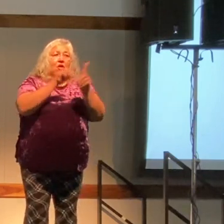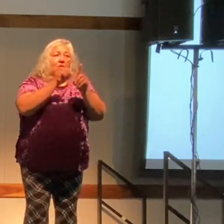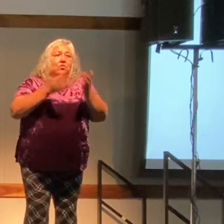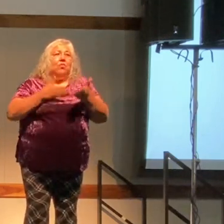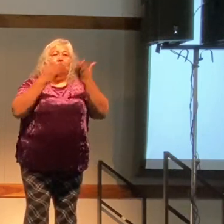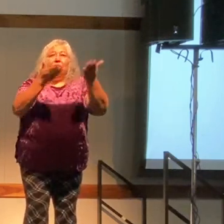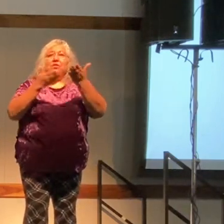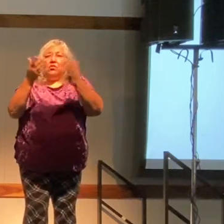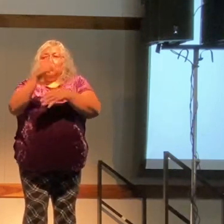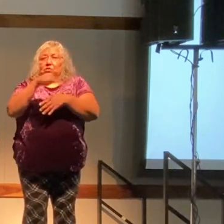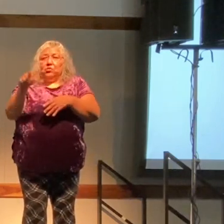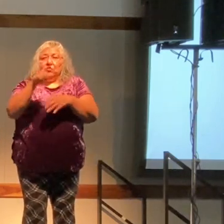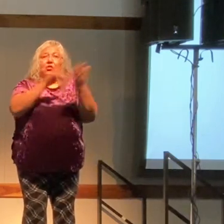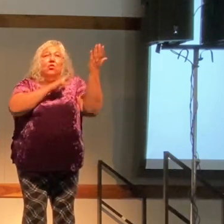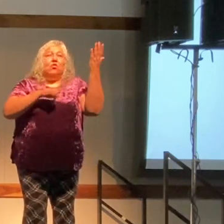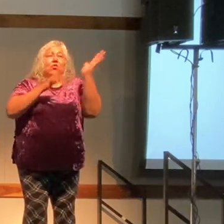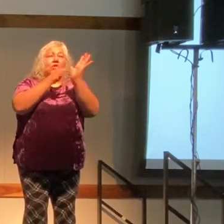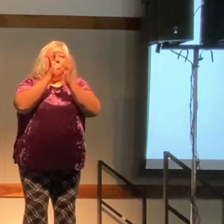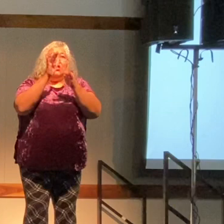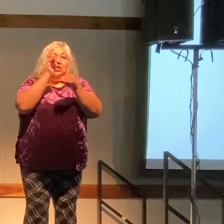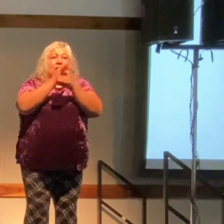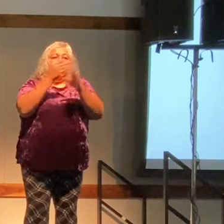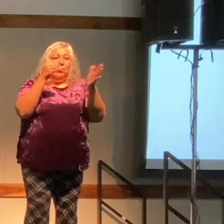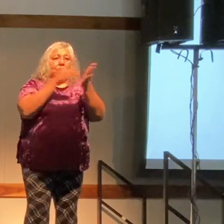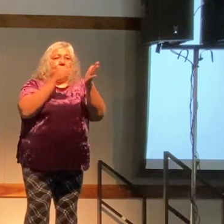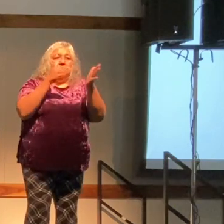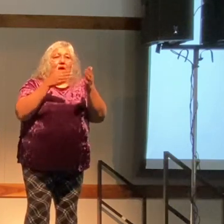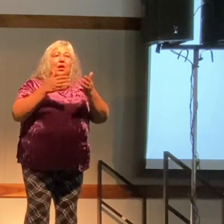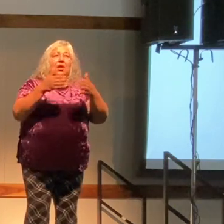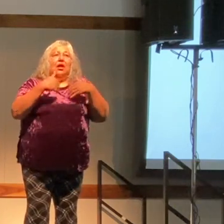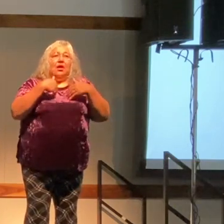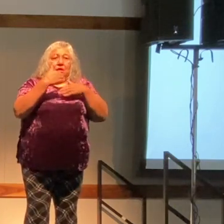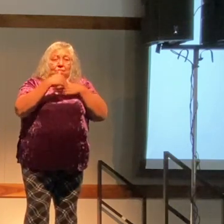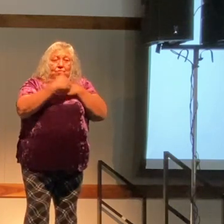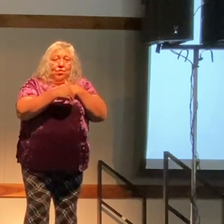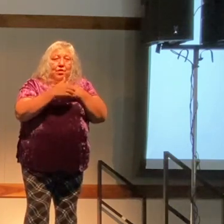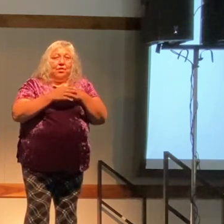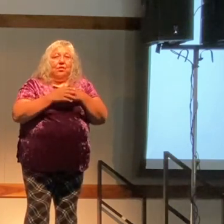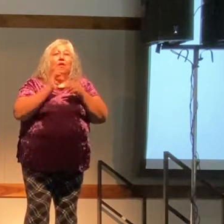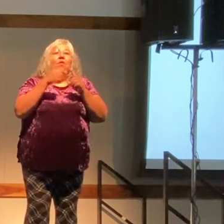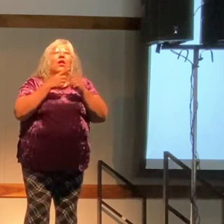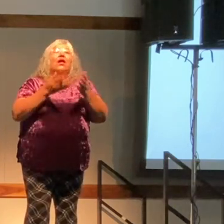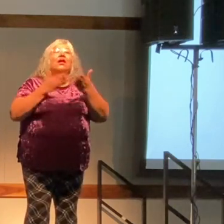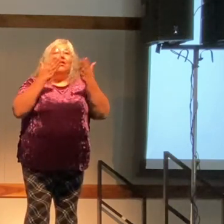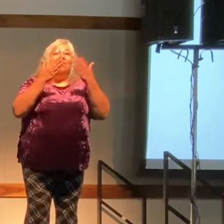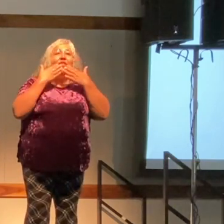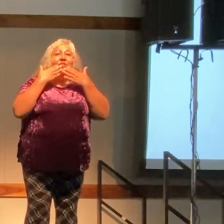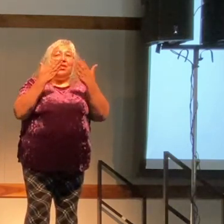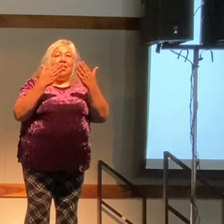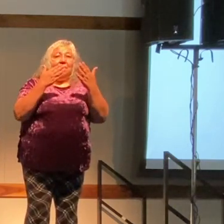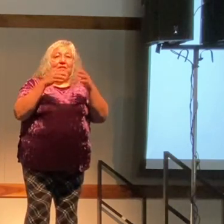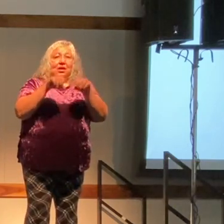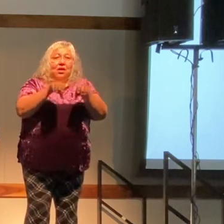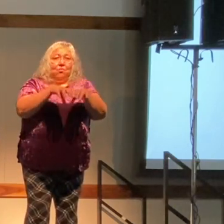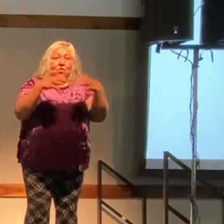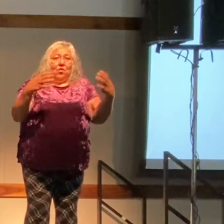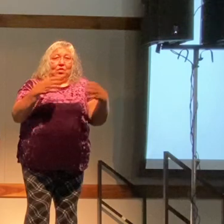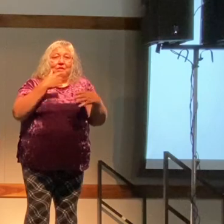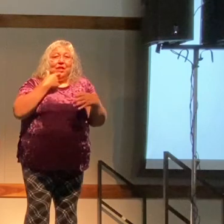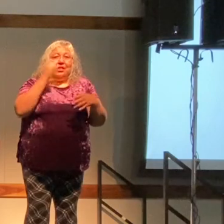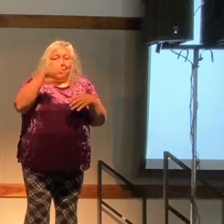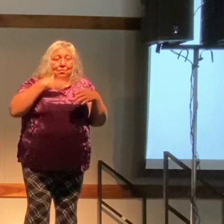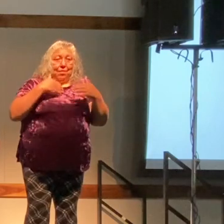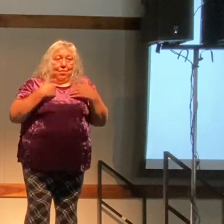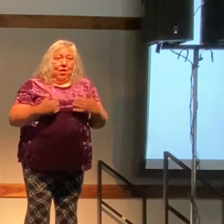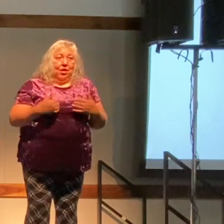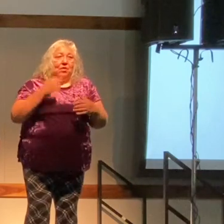to you. The Lord Jesus, on the night He was betrayed, took bread. And when He had given thanks, He broke it and said, "This is my body,